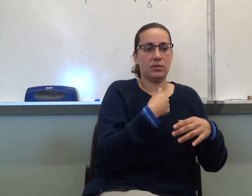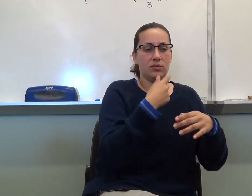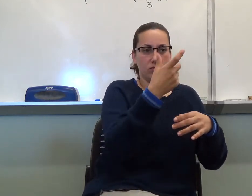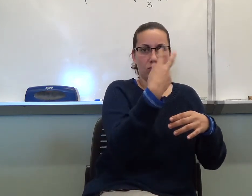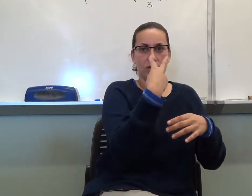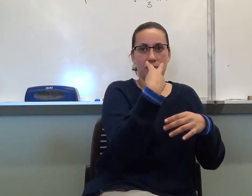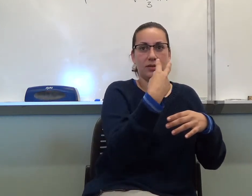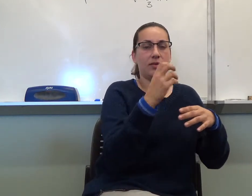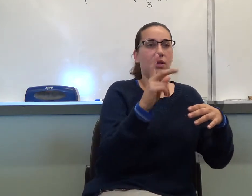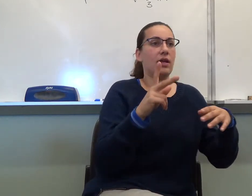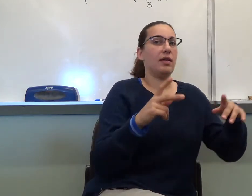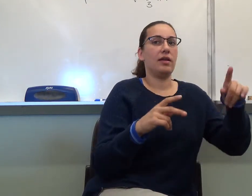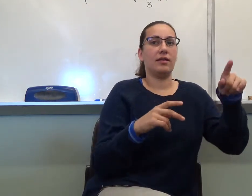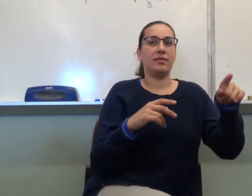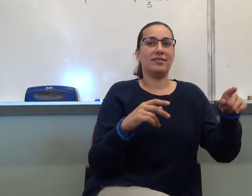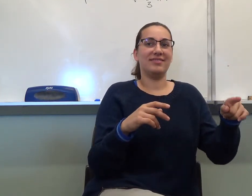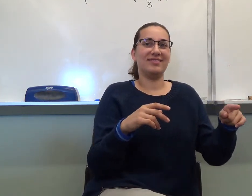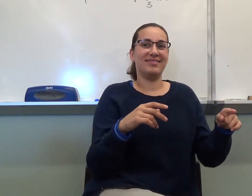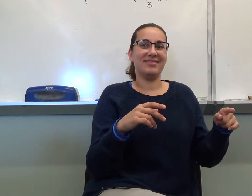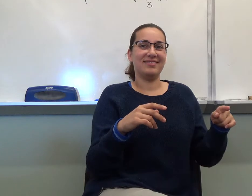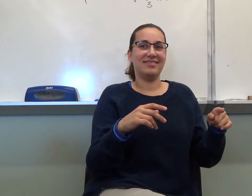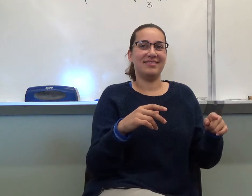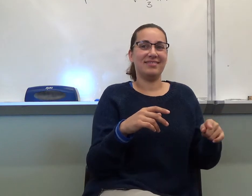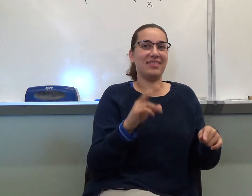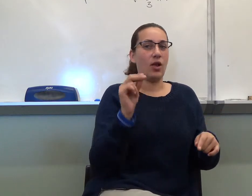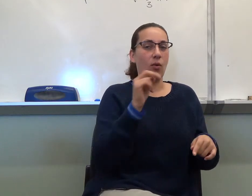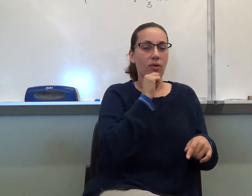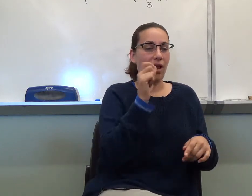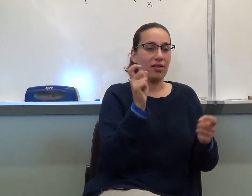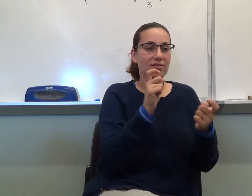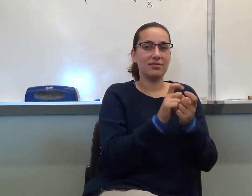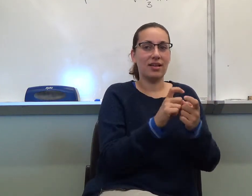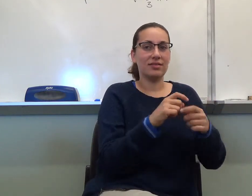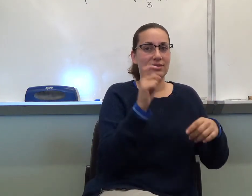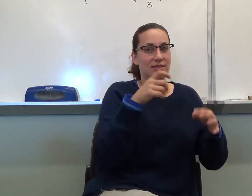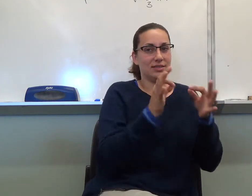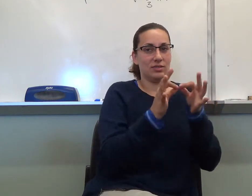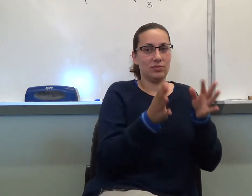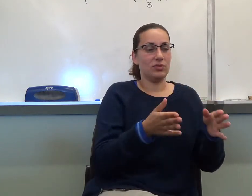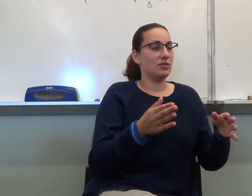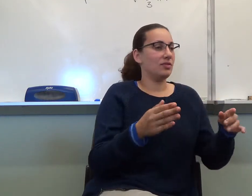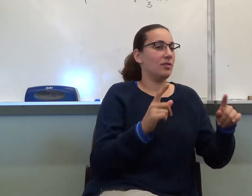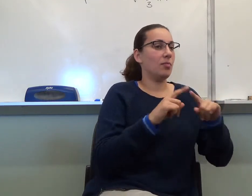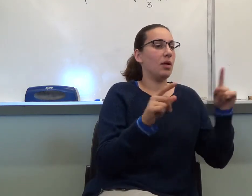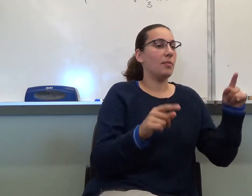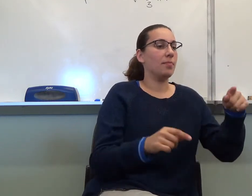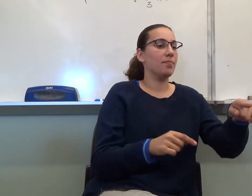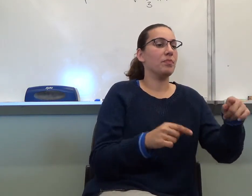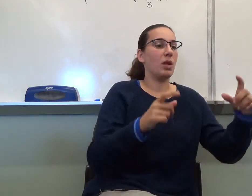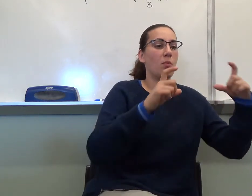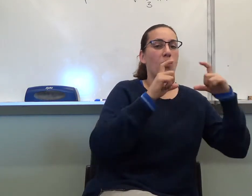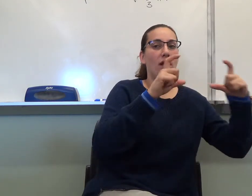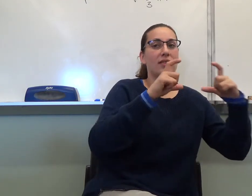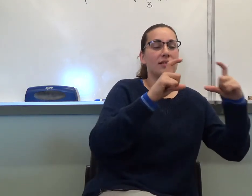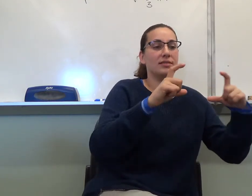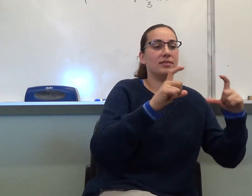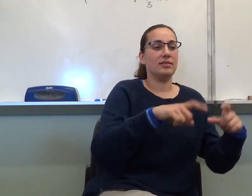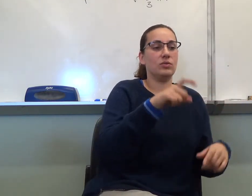had a sum of two things here, you would not get the right answer. So at that point, parentheses have to be used. So you have to be